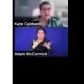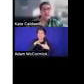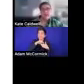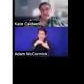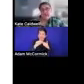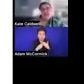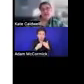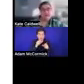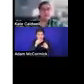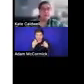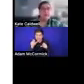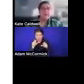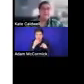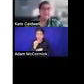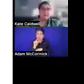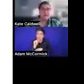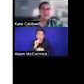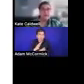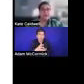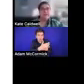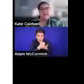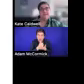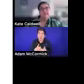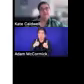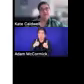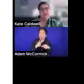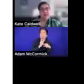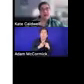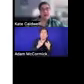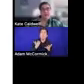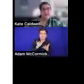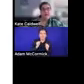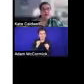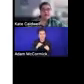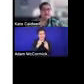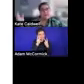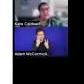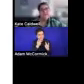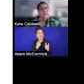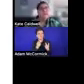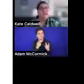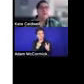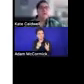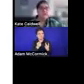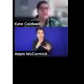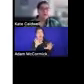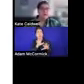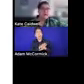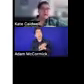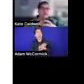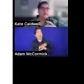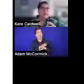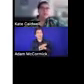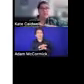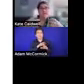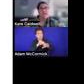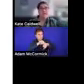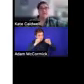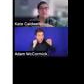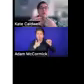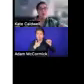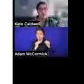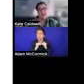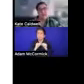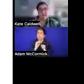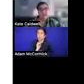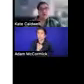voices, particularly for policy design and policy decisions. And so anytime that that a population